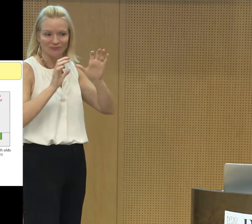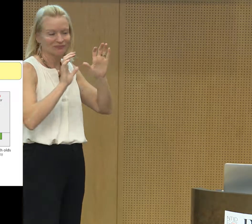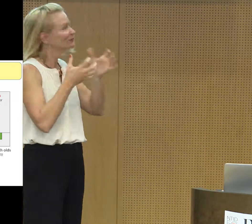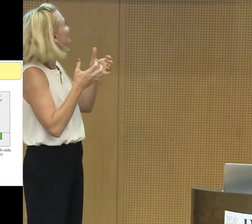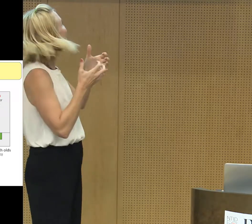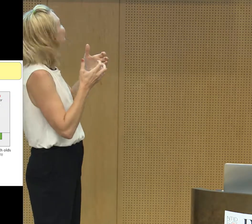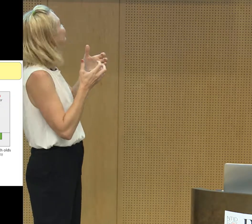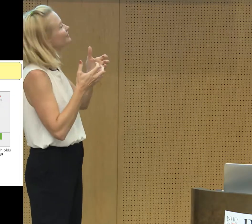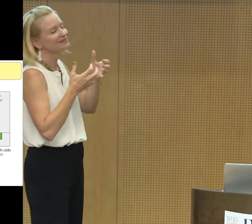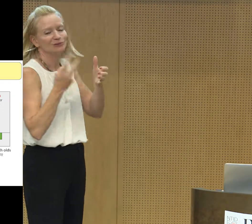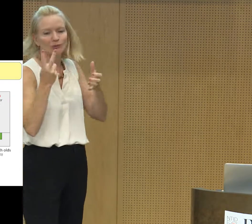So we had two groups.